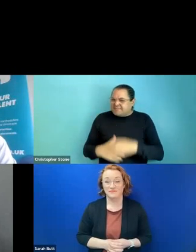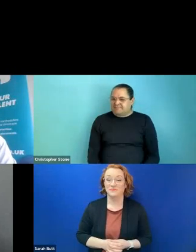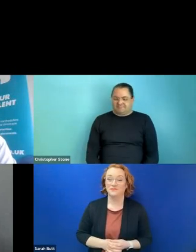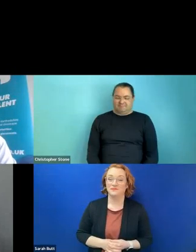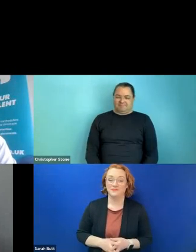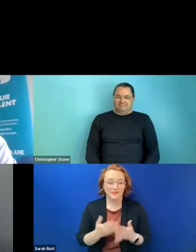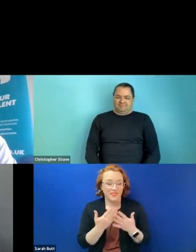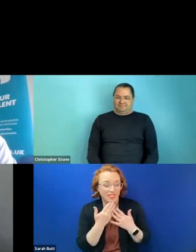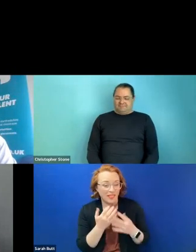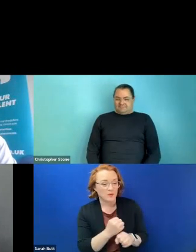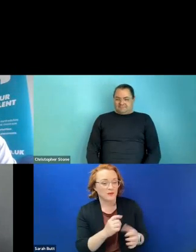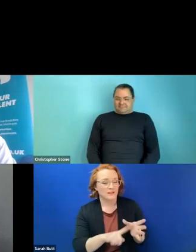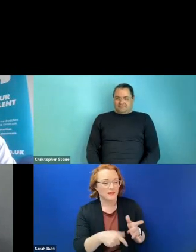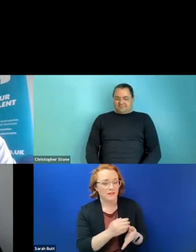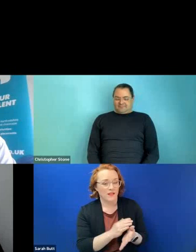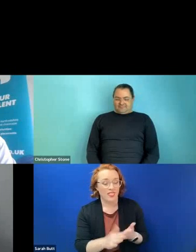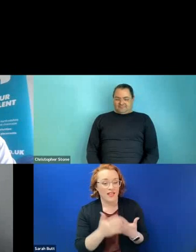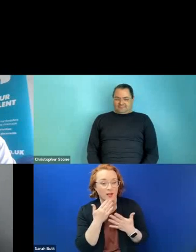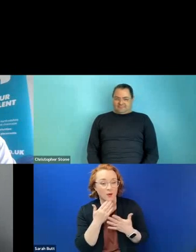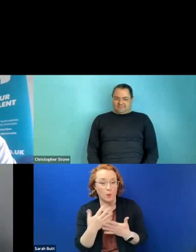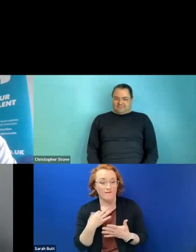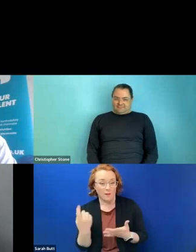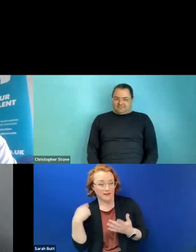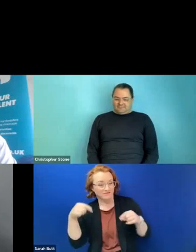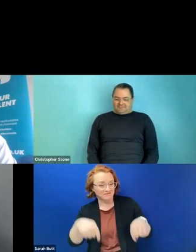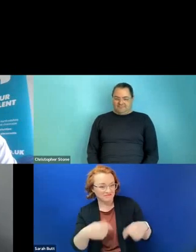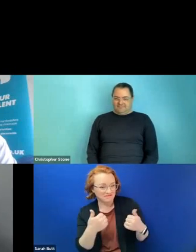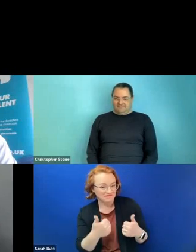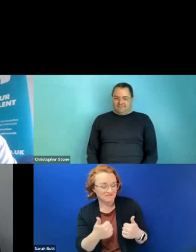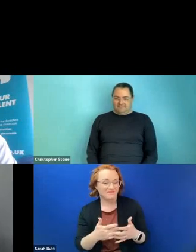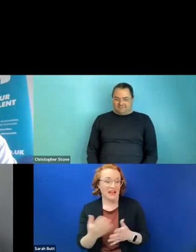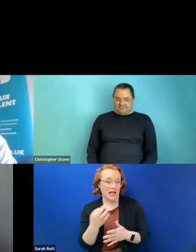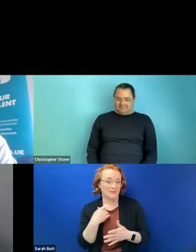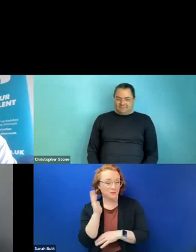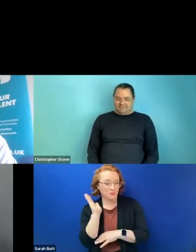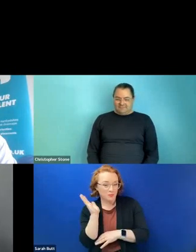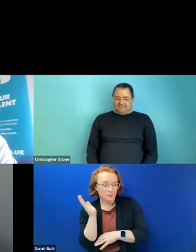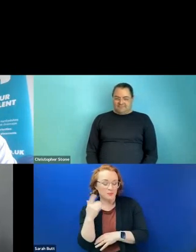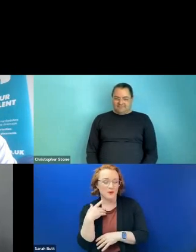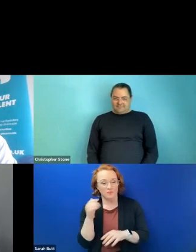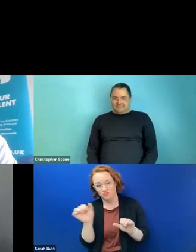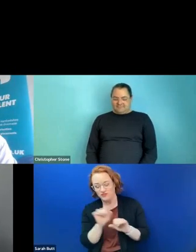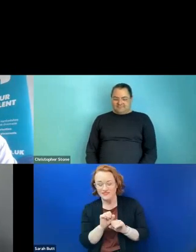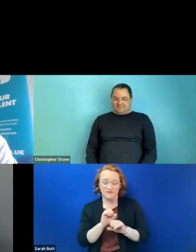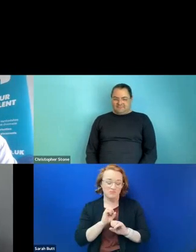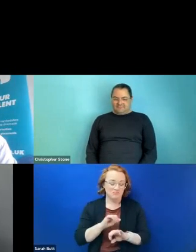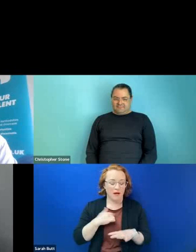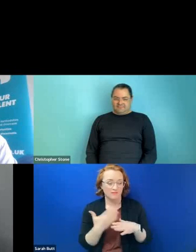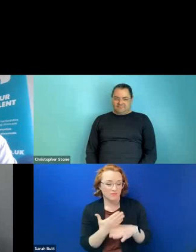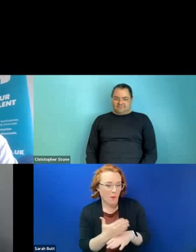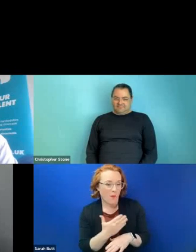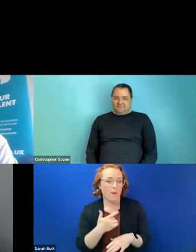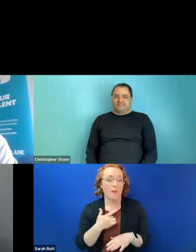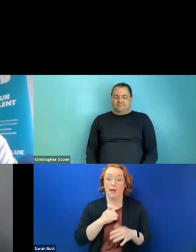very much, Gareth, and thank you very much for having me and getting me to talk a little bit about my job and what I do and